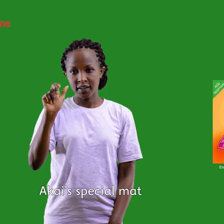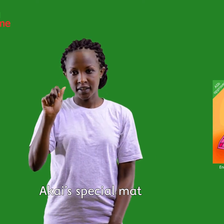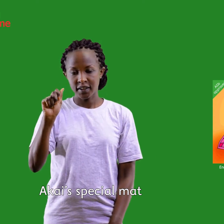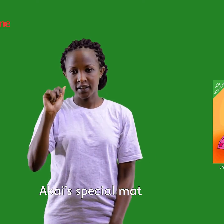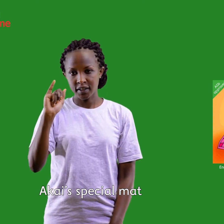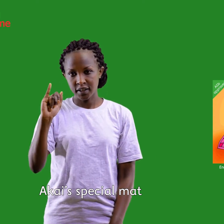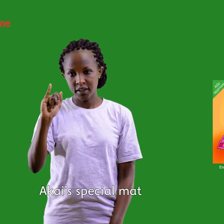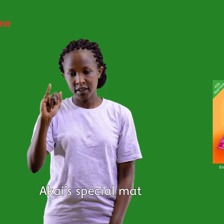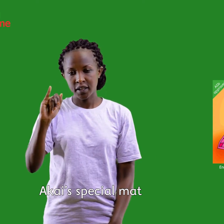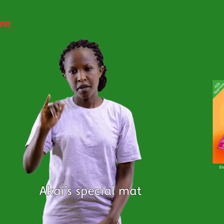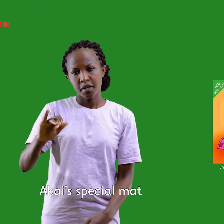Akai's special mat.